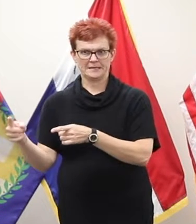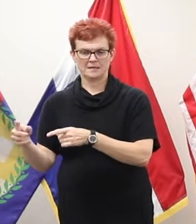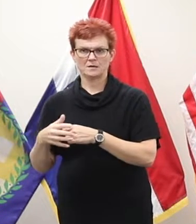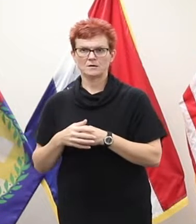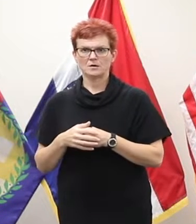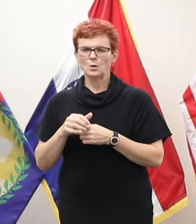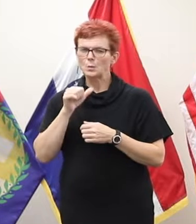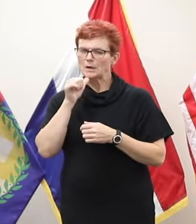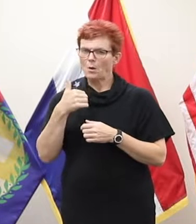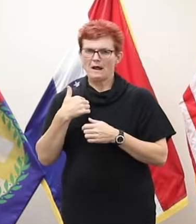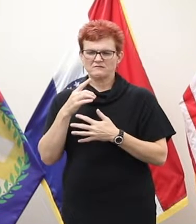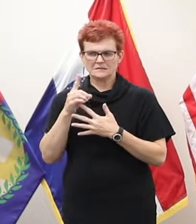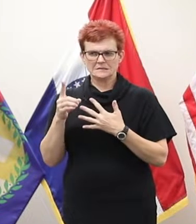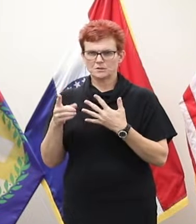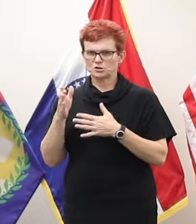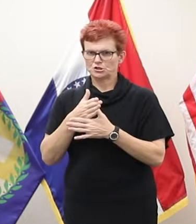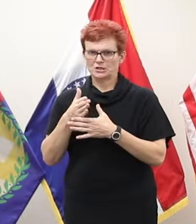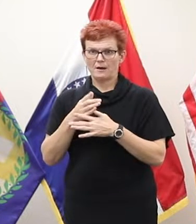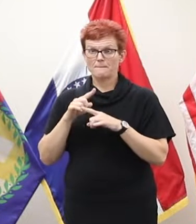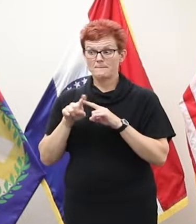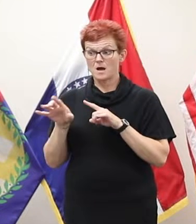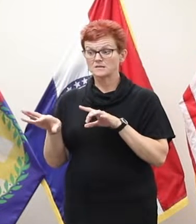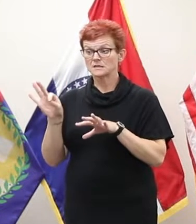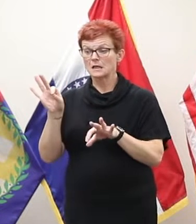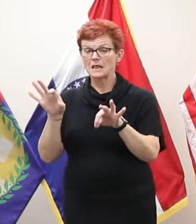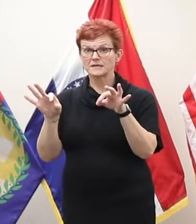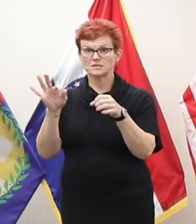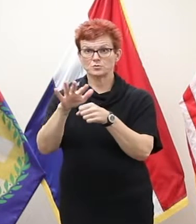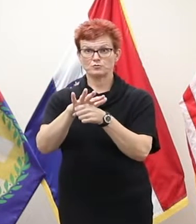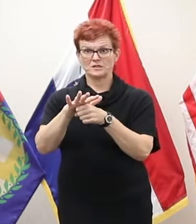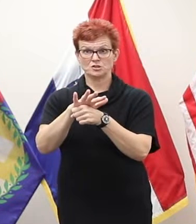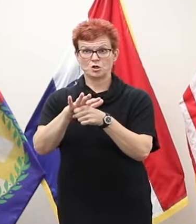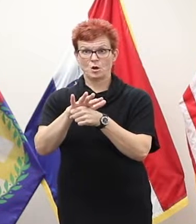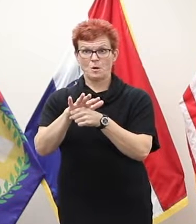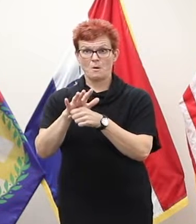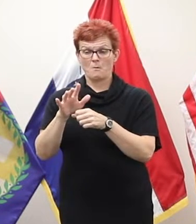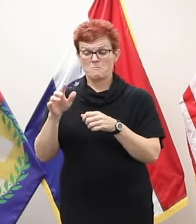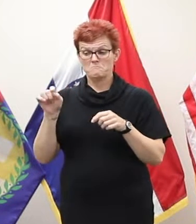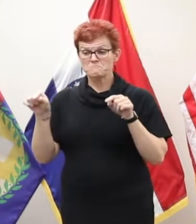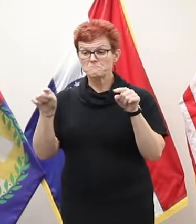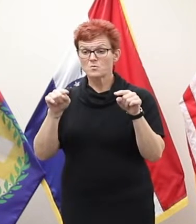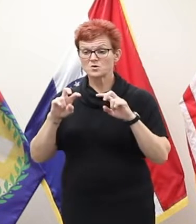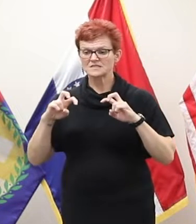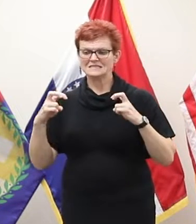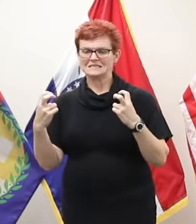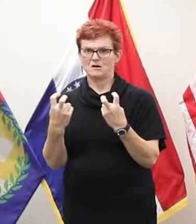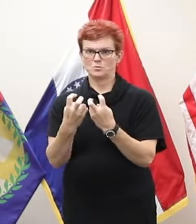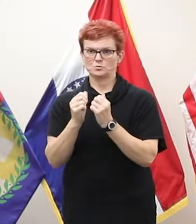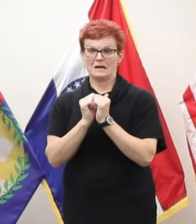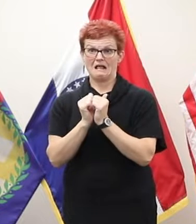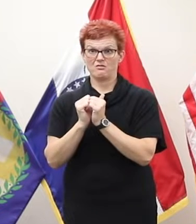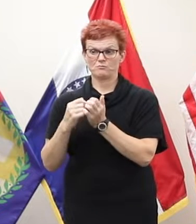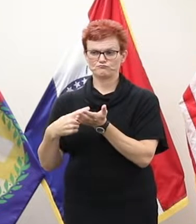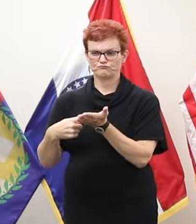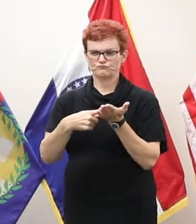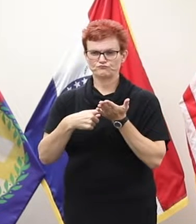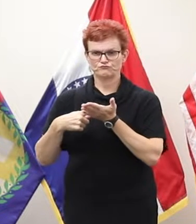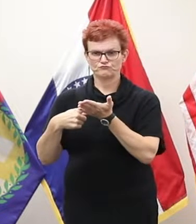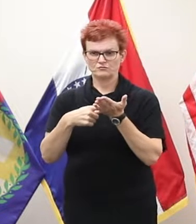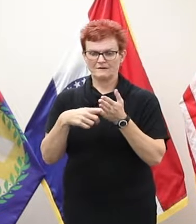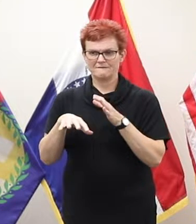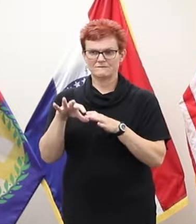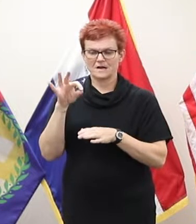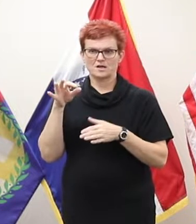know that elected regional leaders and regional health departments must sit down together, work together, and find a way to stem